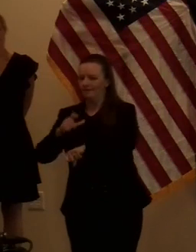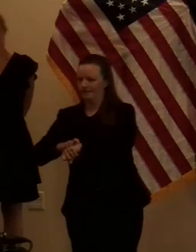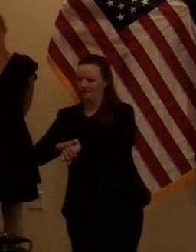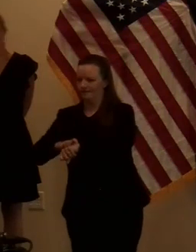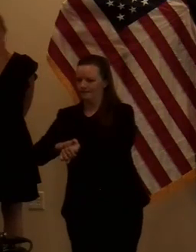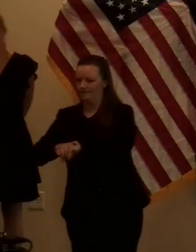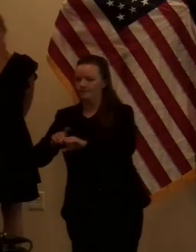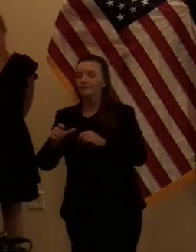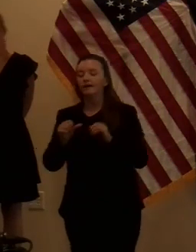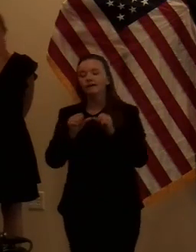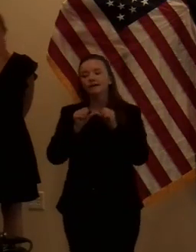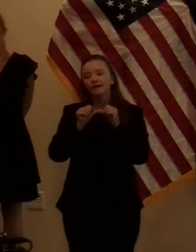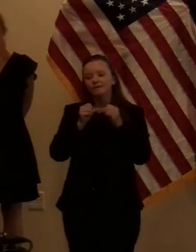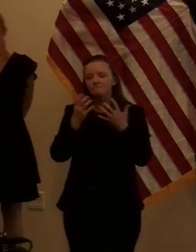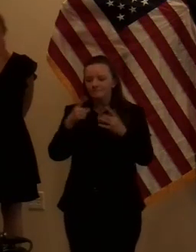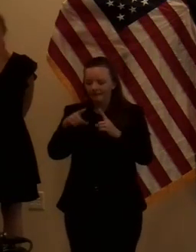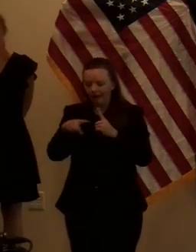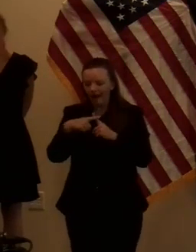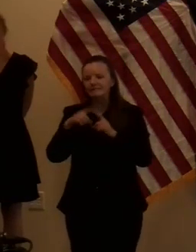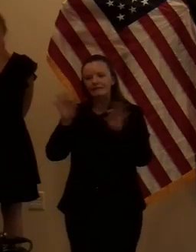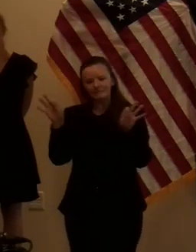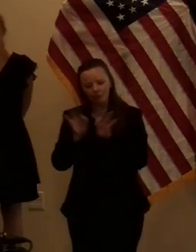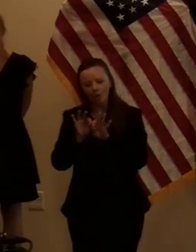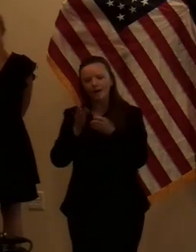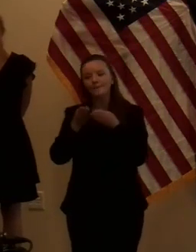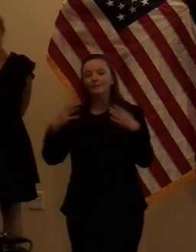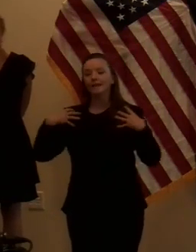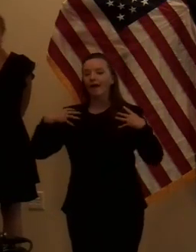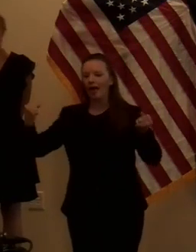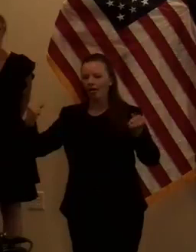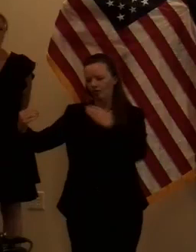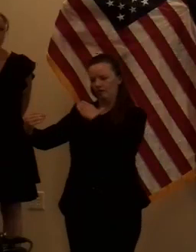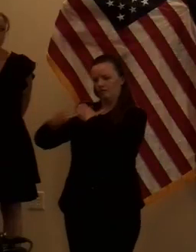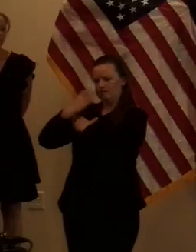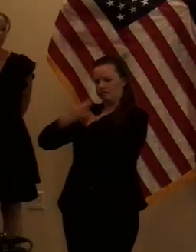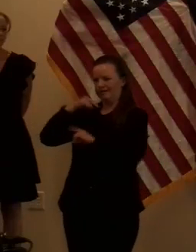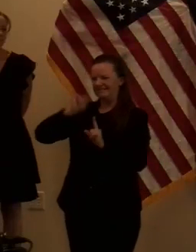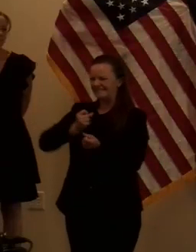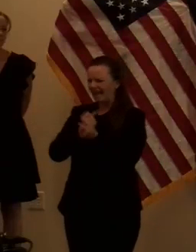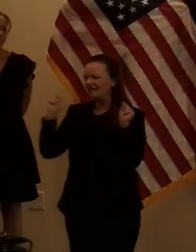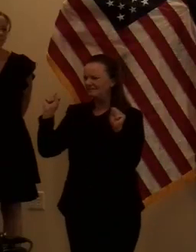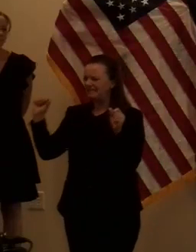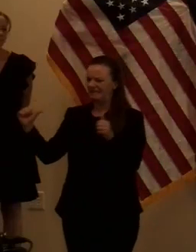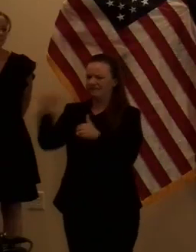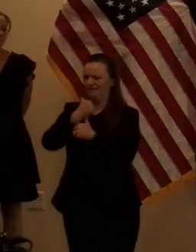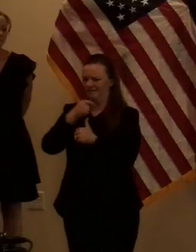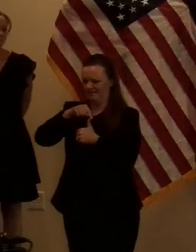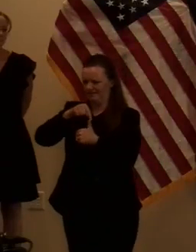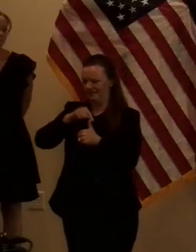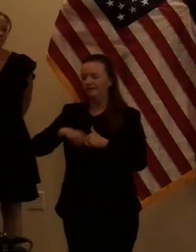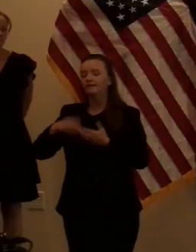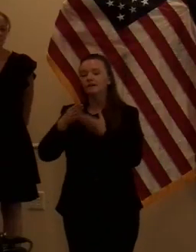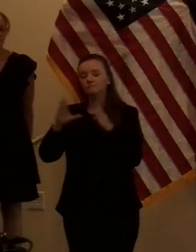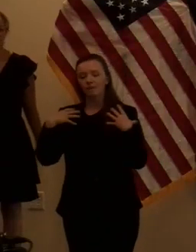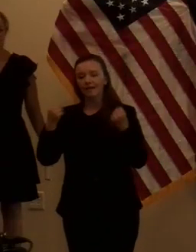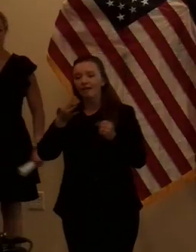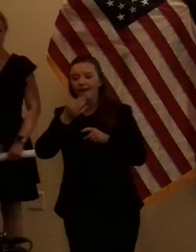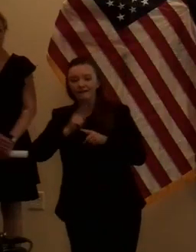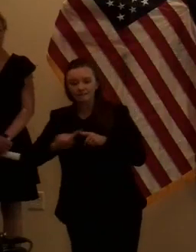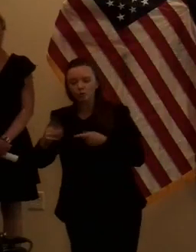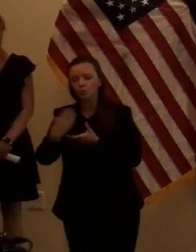while continuing to be guided by public health and safety, along with public health experts, with